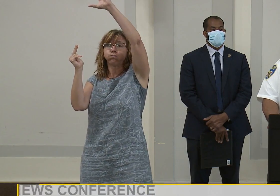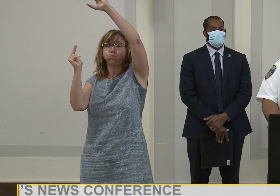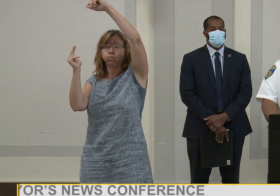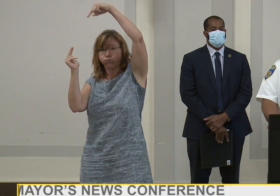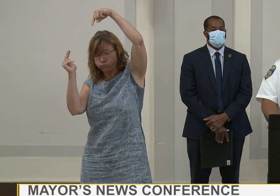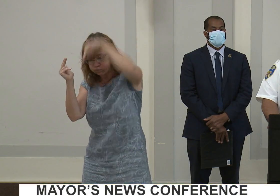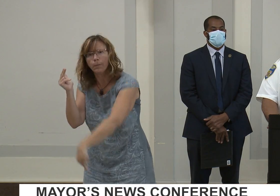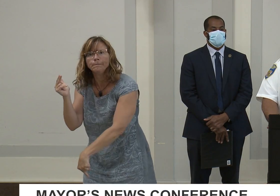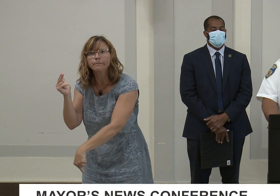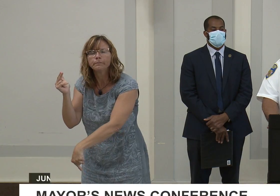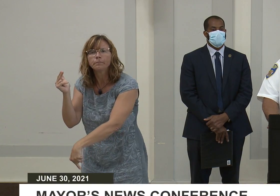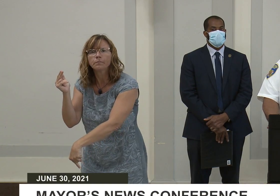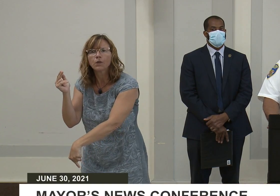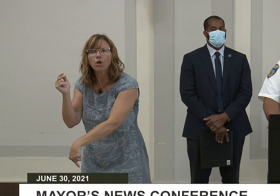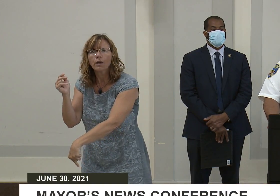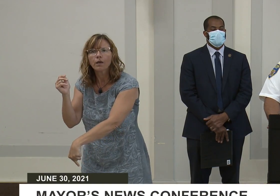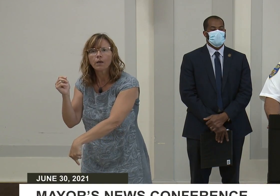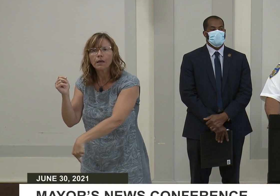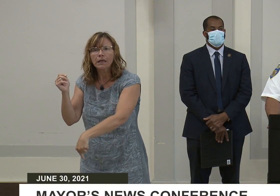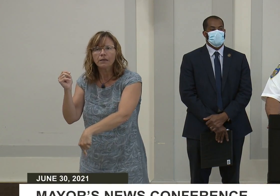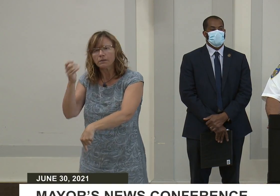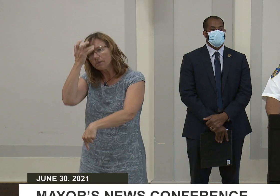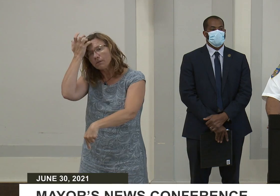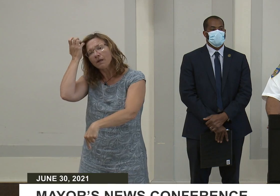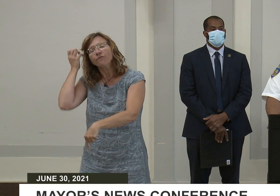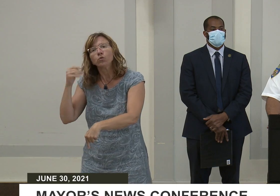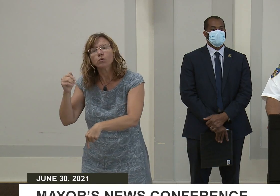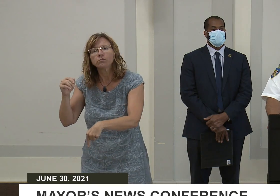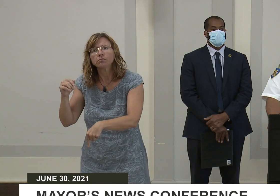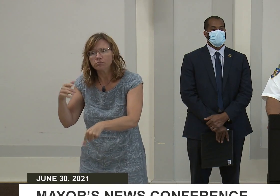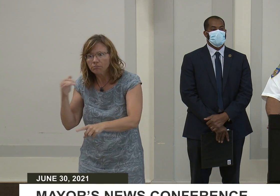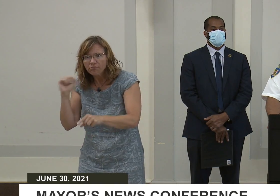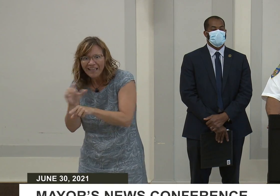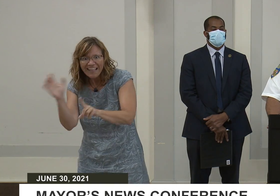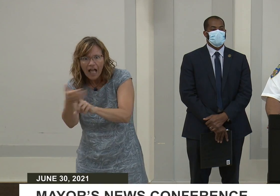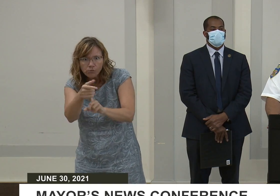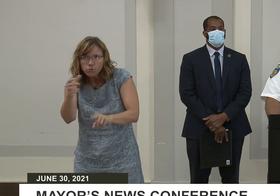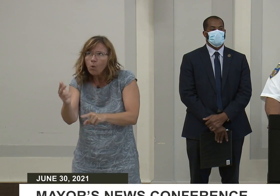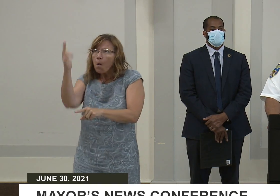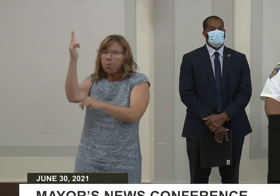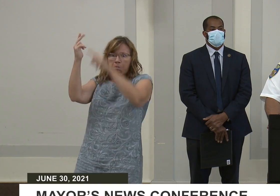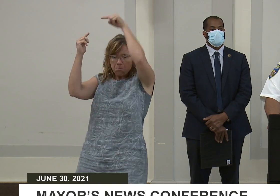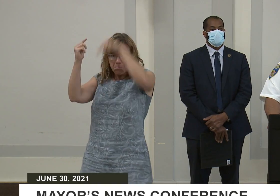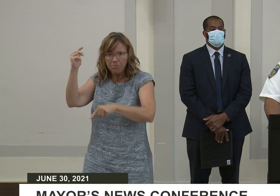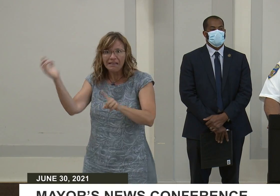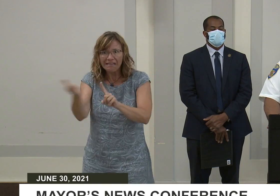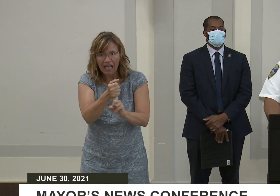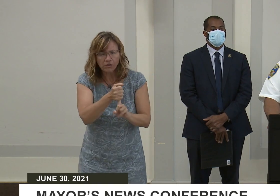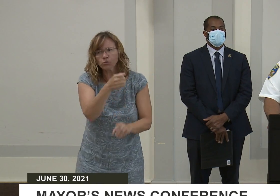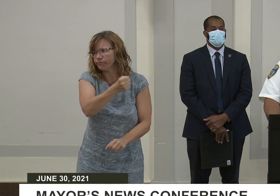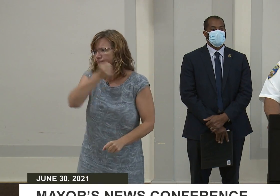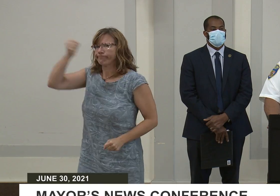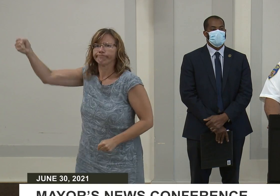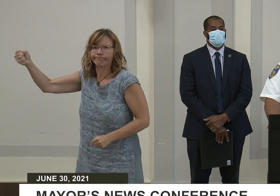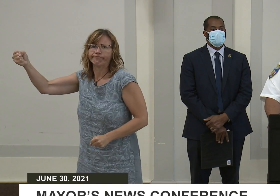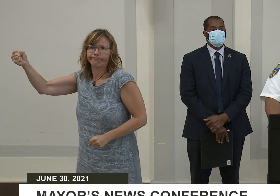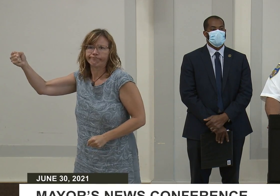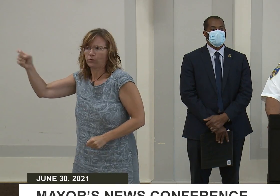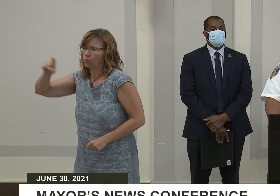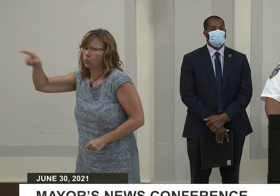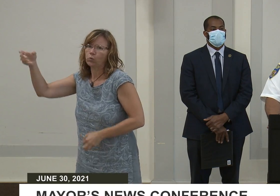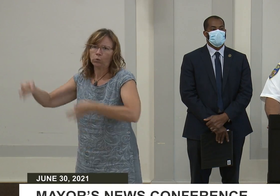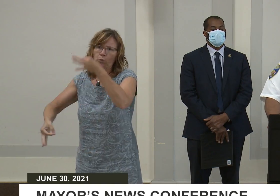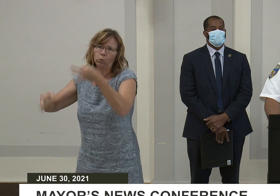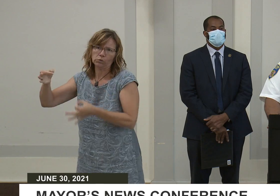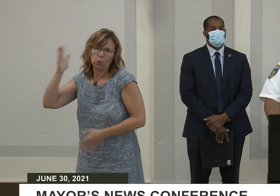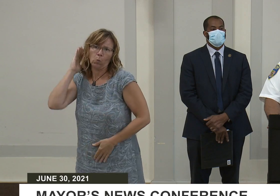prosecuted to the full extent of the law. BPD is committed to working with all of our residents of Baltimore City to keep our neighborhoods safe